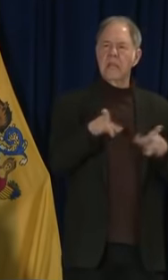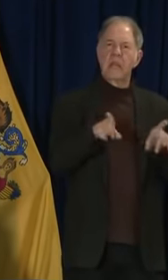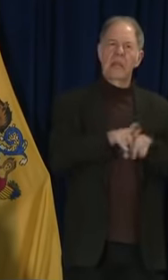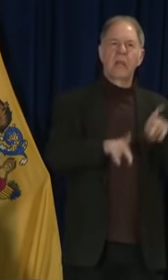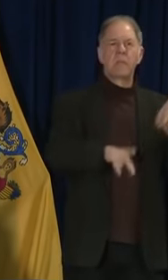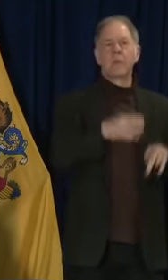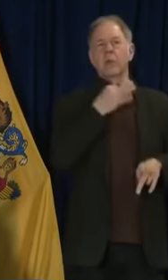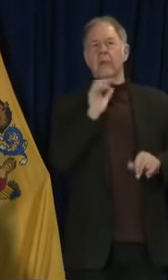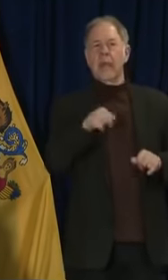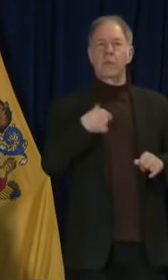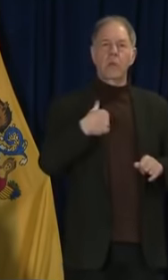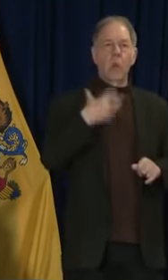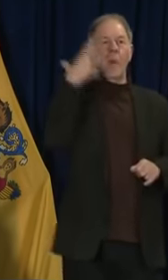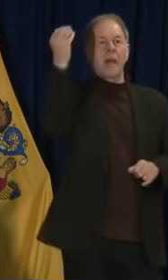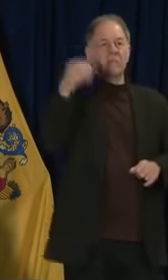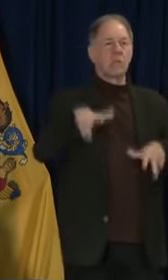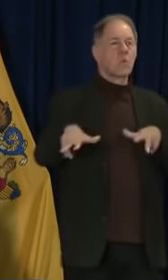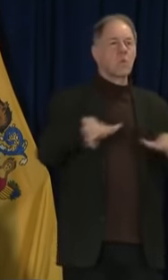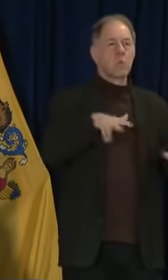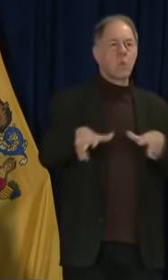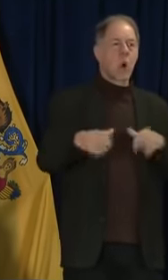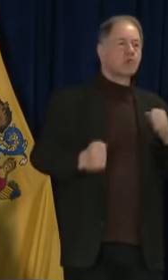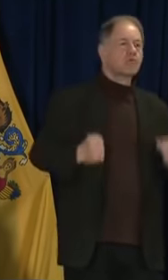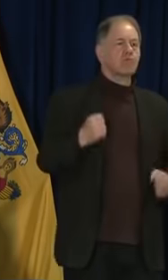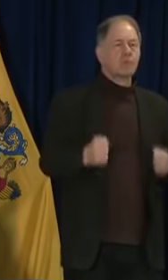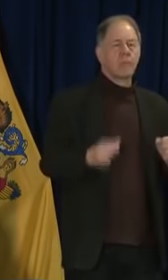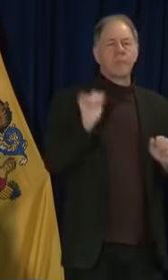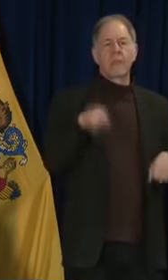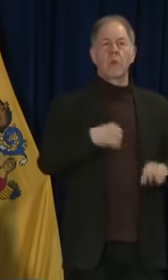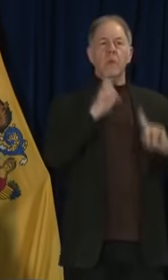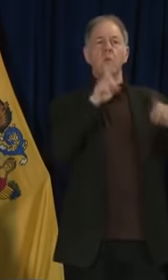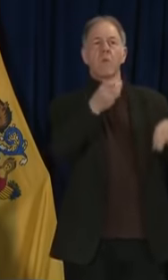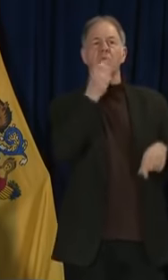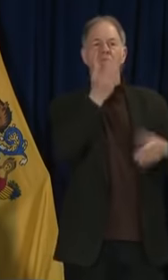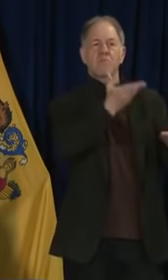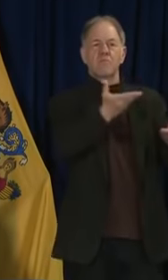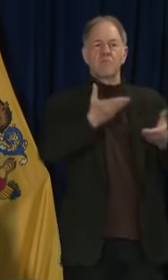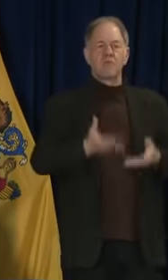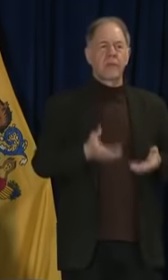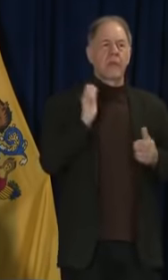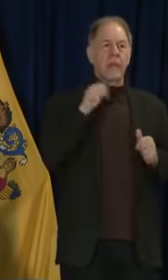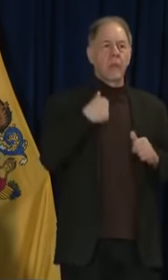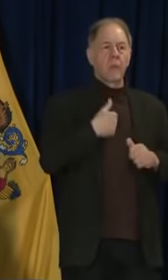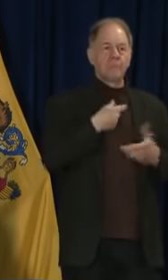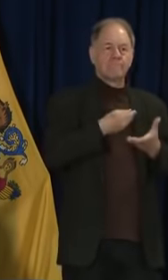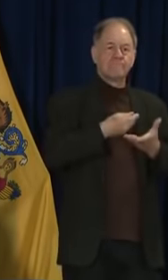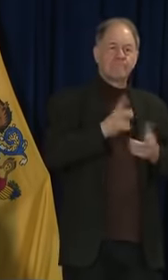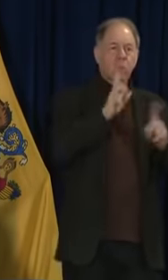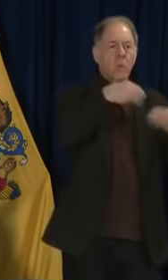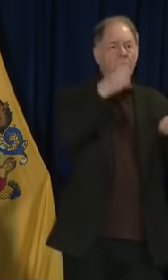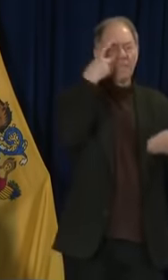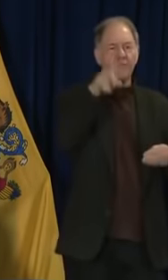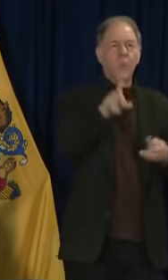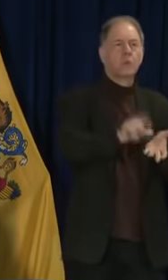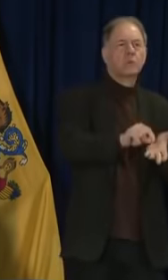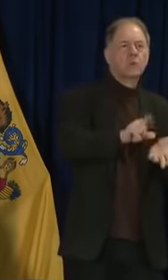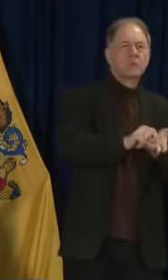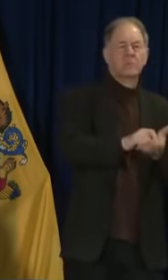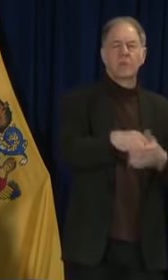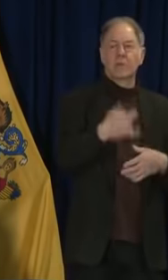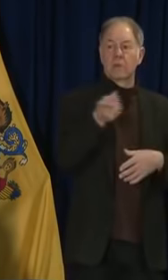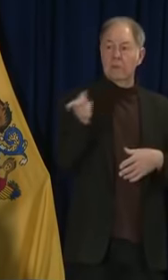asking questions like, can we go outside? Can we get deliveries? Can we deliver newspapers? What happens, and what happens if places don't close down? Can you